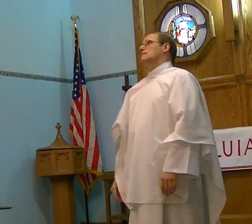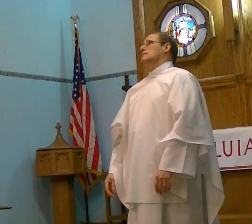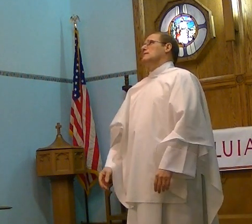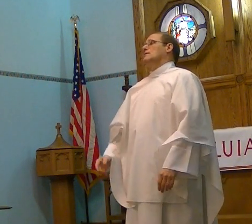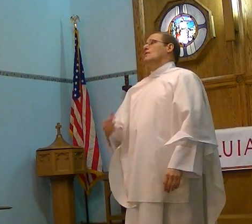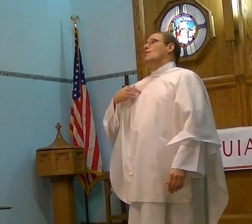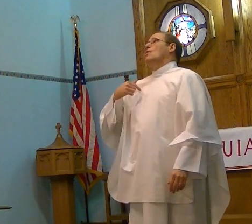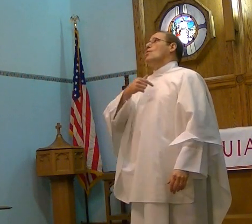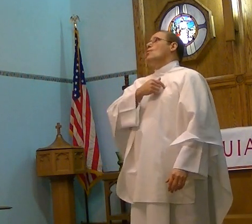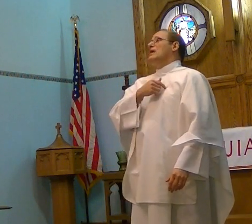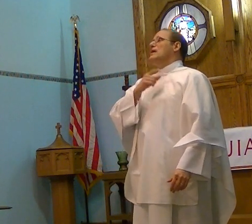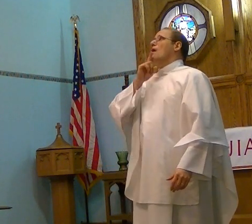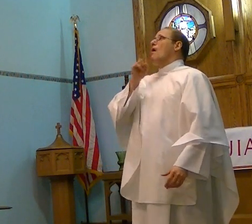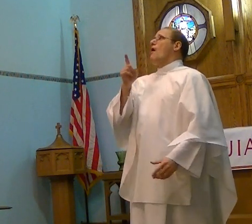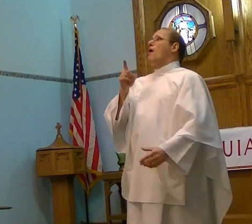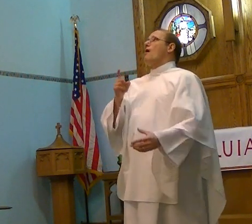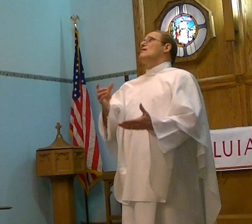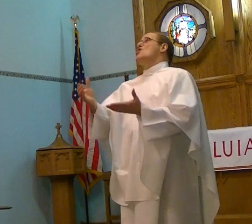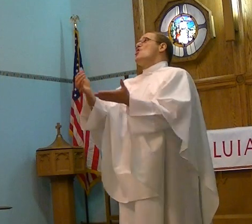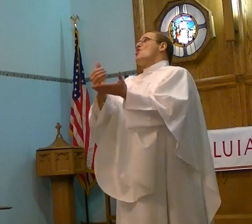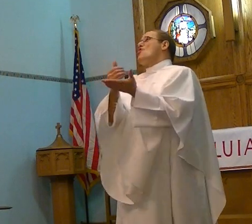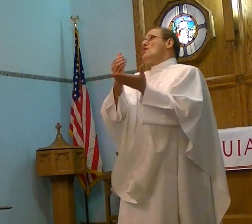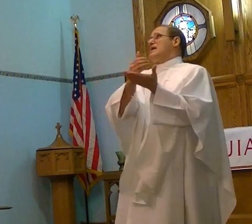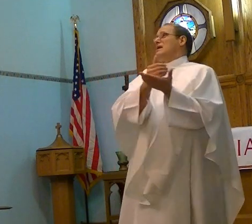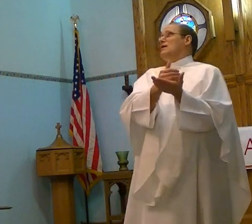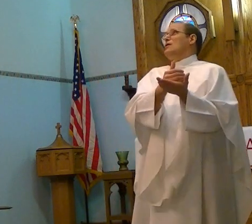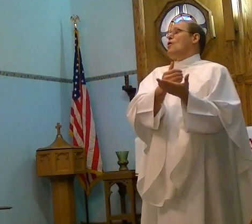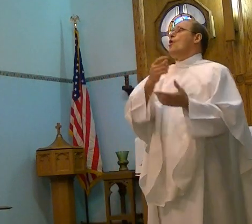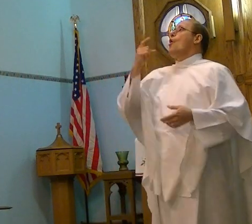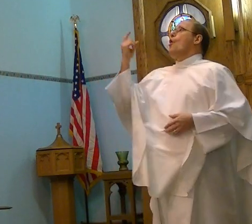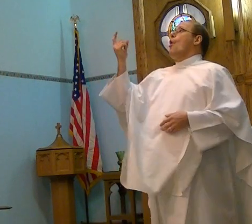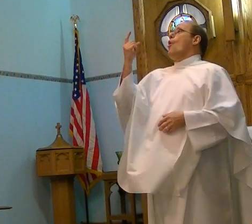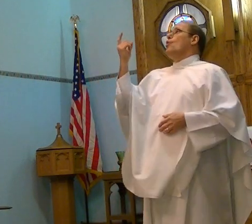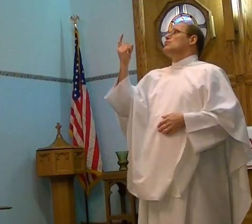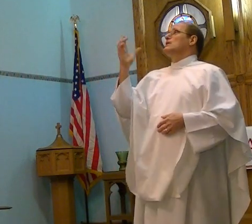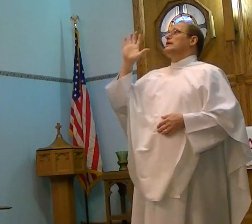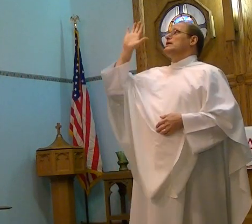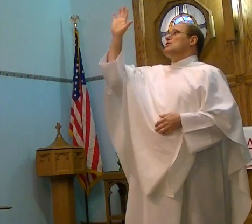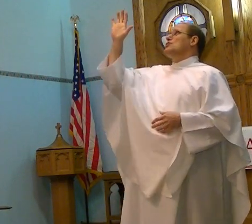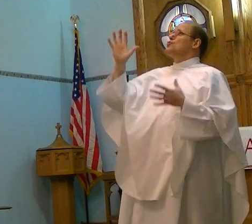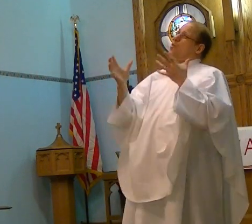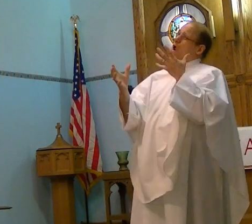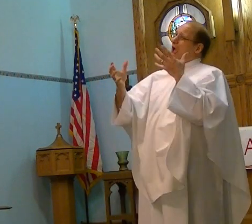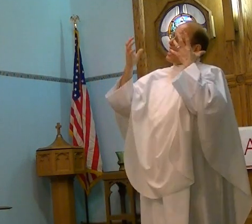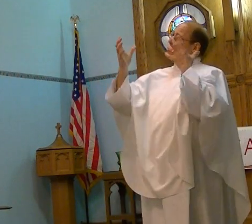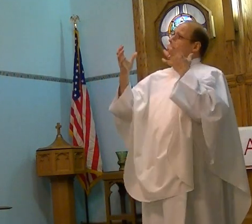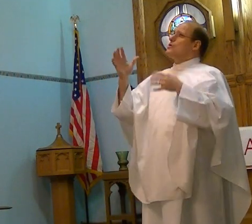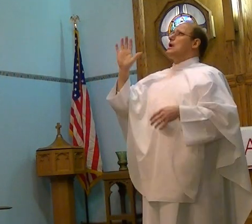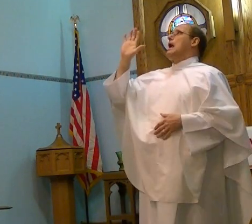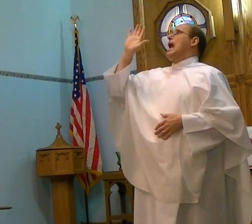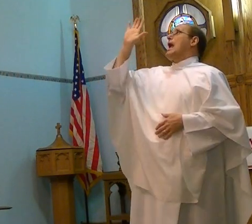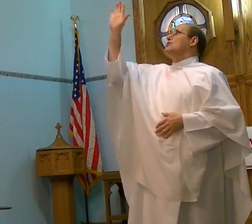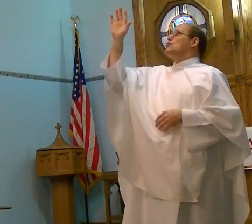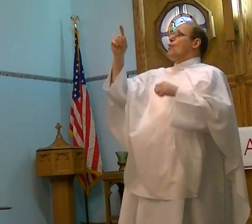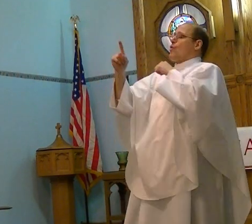We are earning only your anger and your